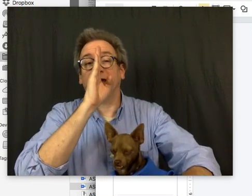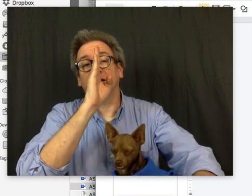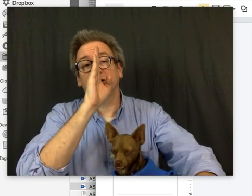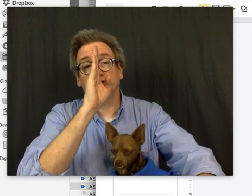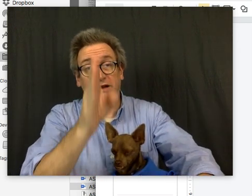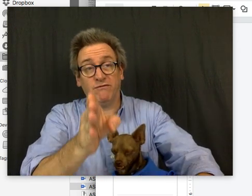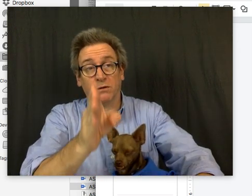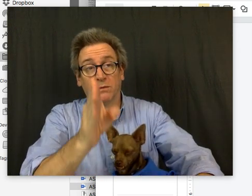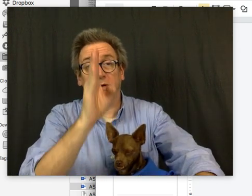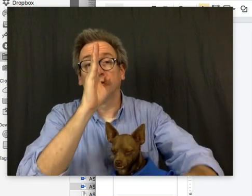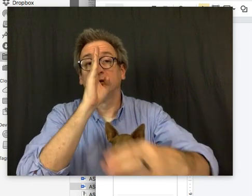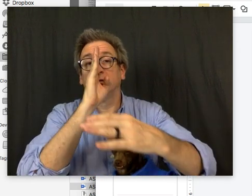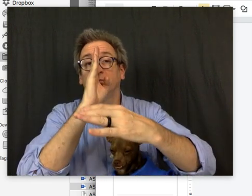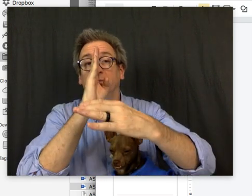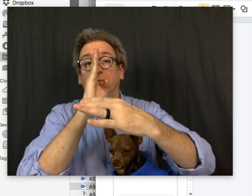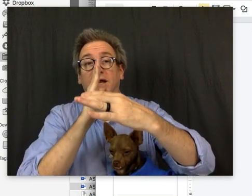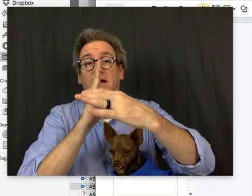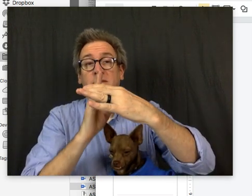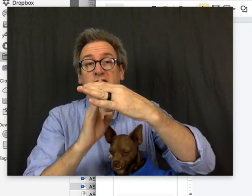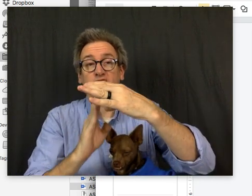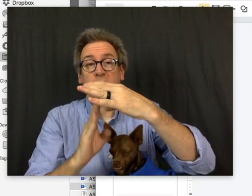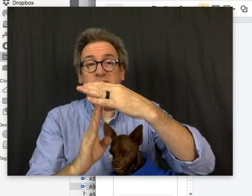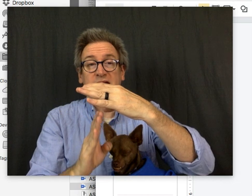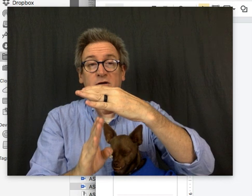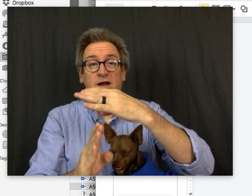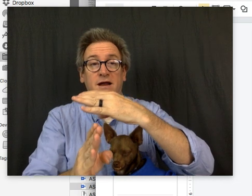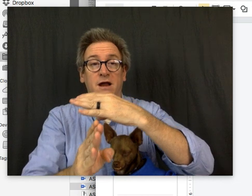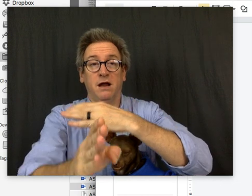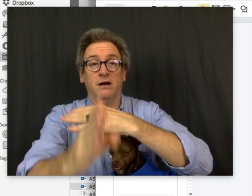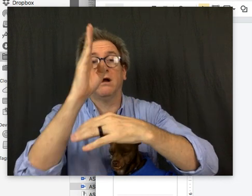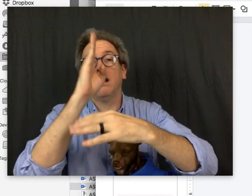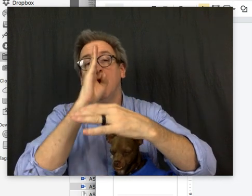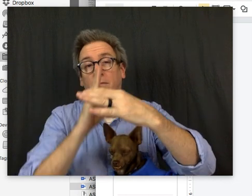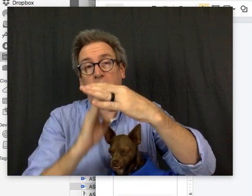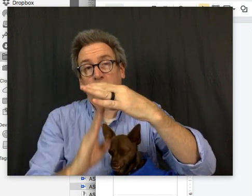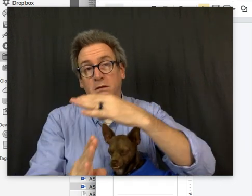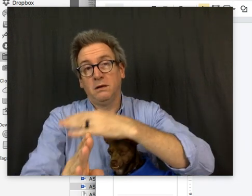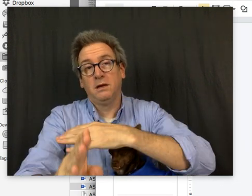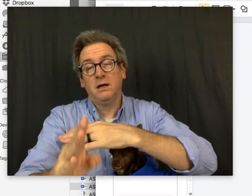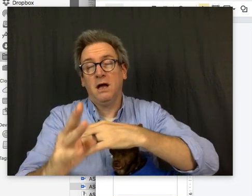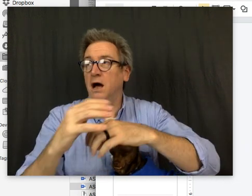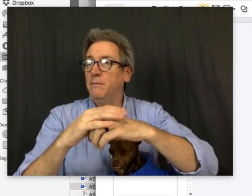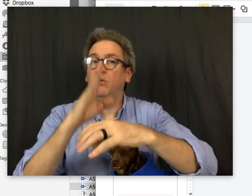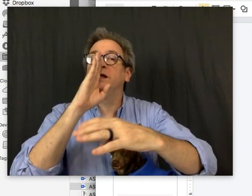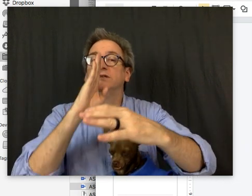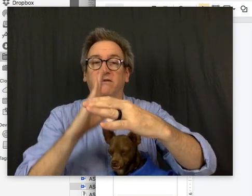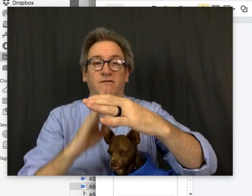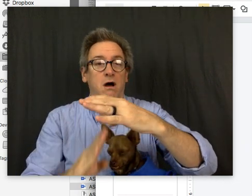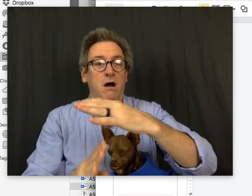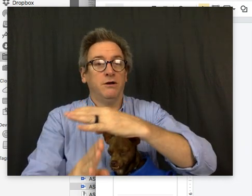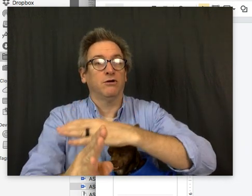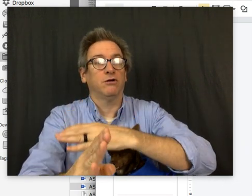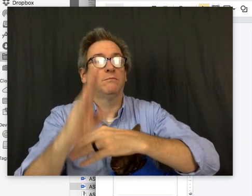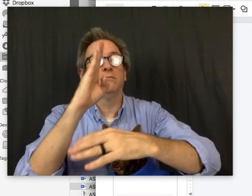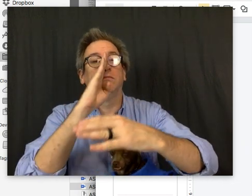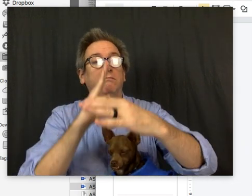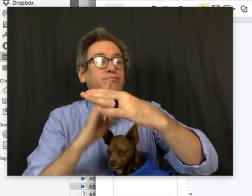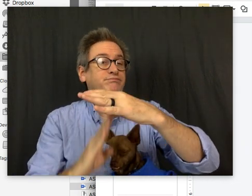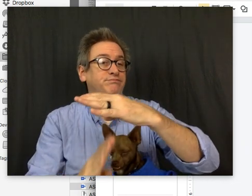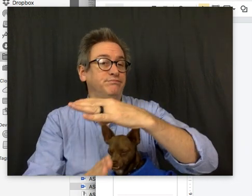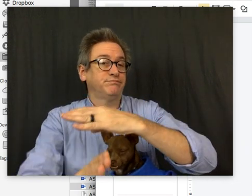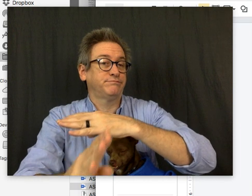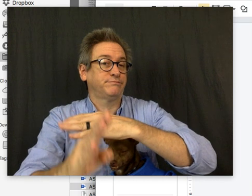It's like straightforward, but it drops down and under humble, putting yourself under.